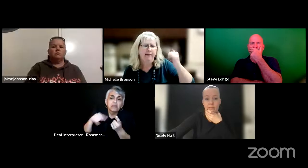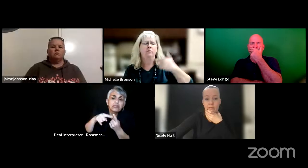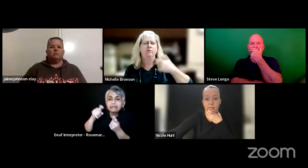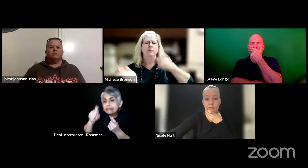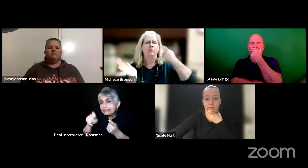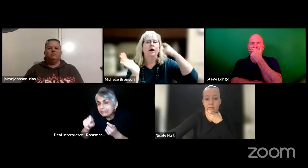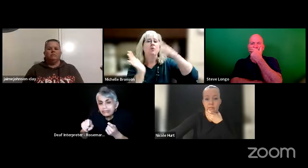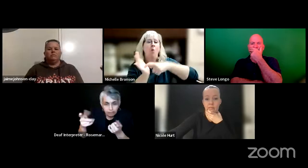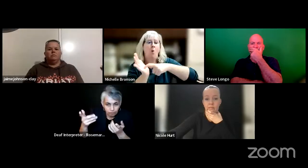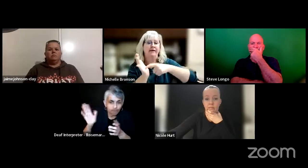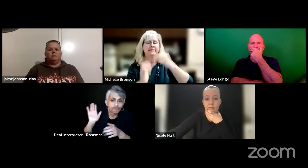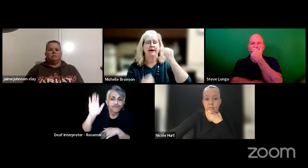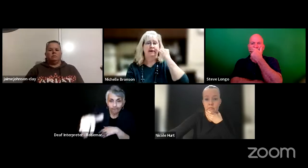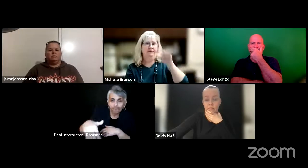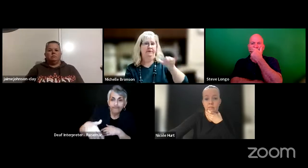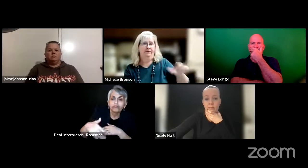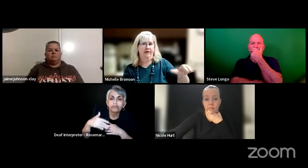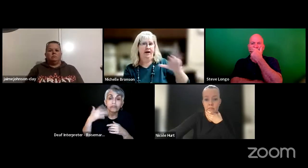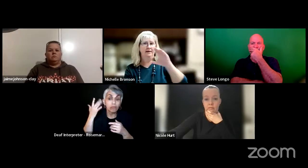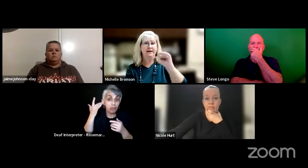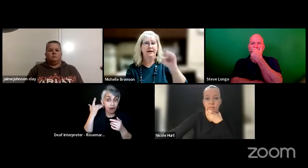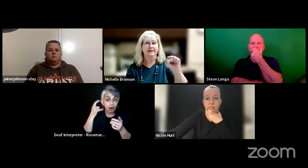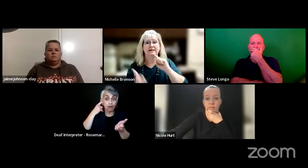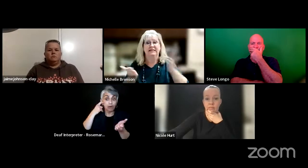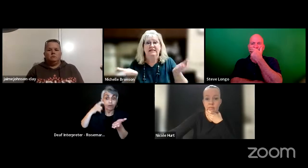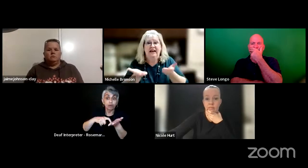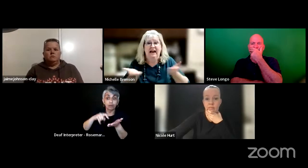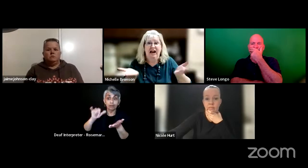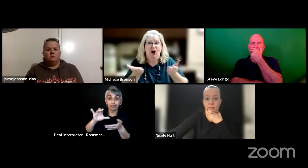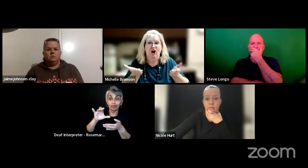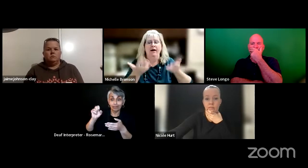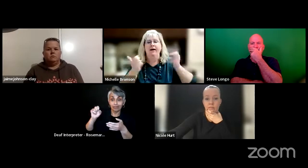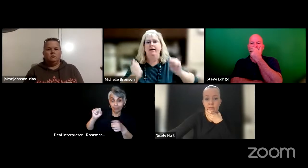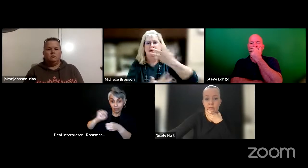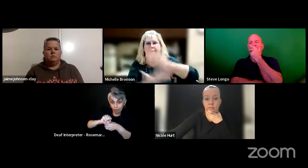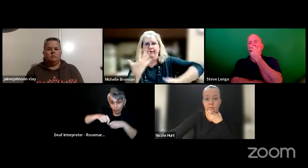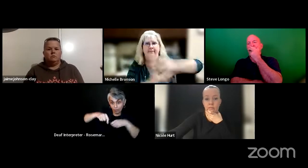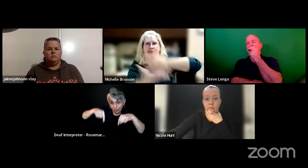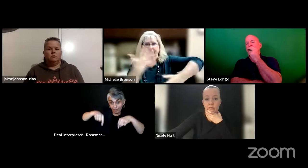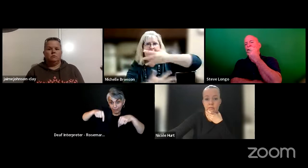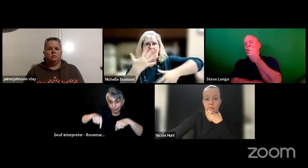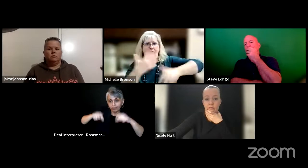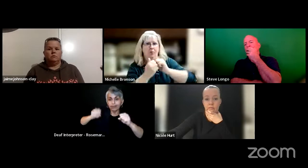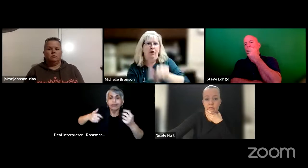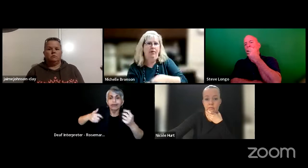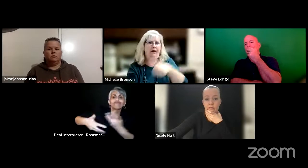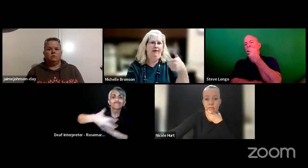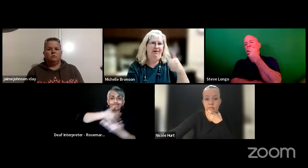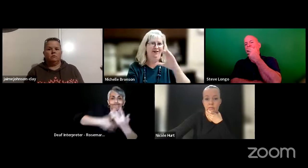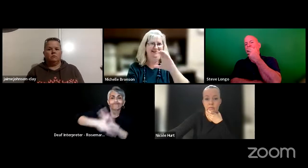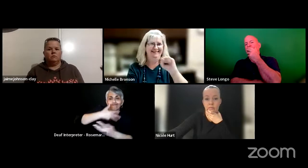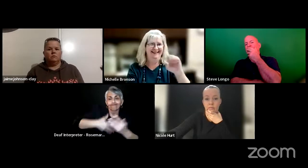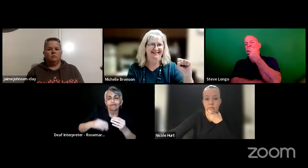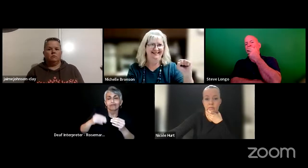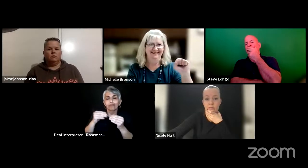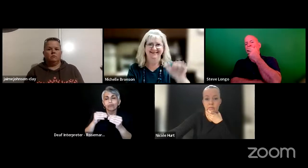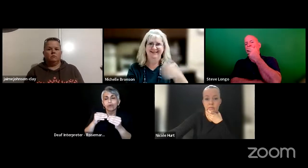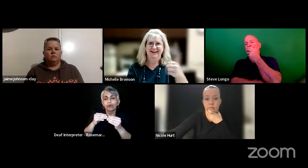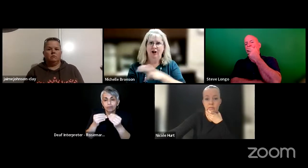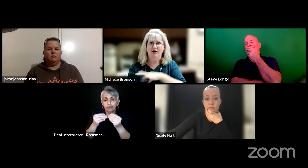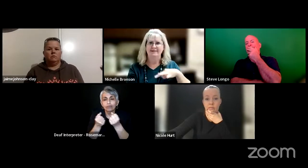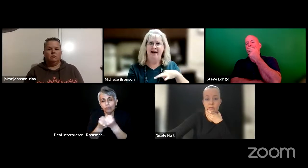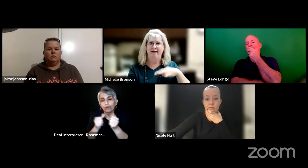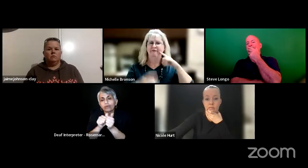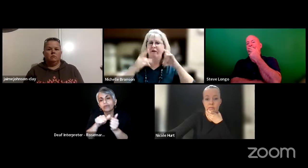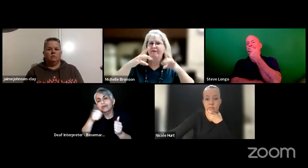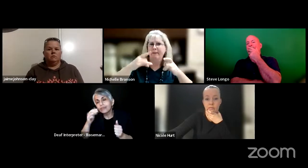And that would be on an as-needed basis. And that is because we are noticing if the client service specialist is here, there's more interaction